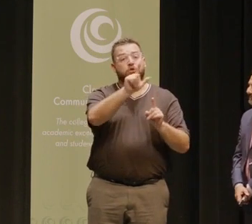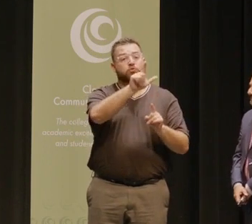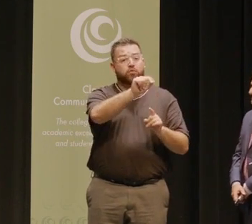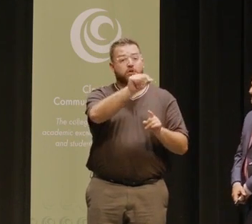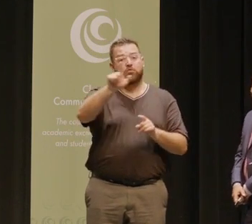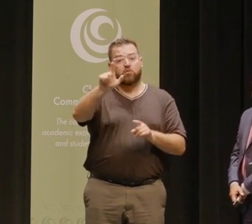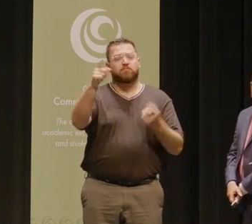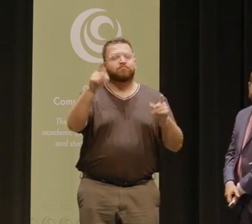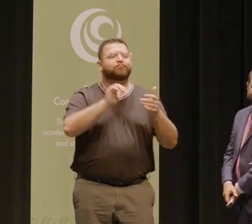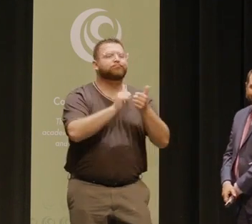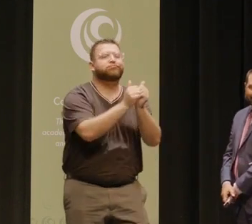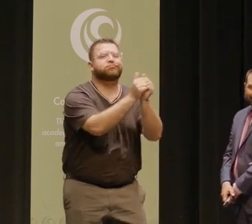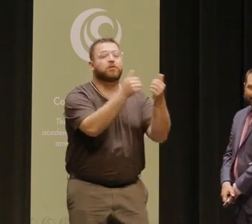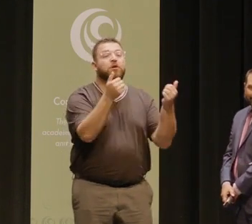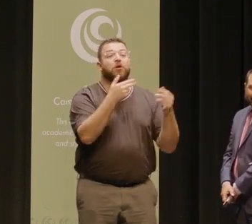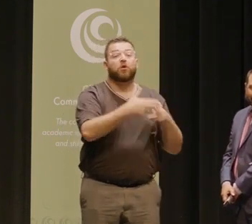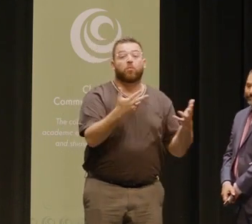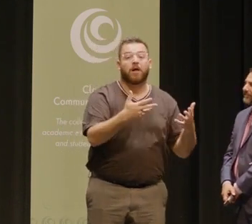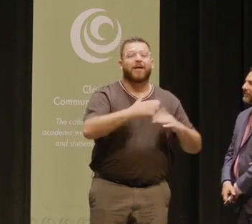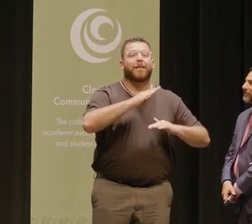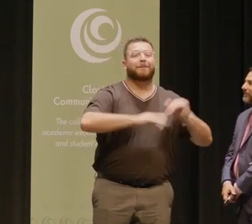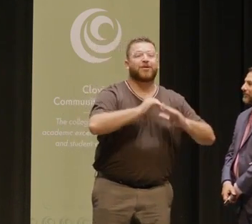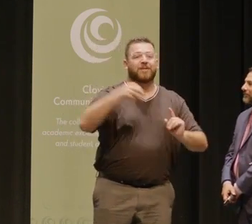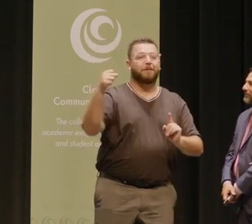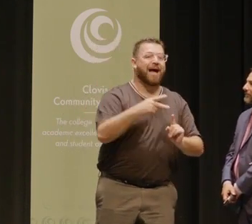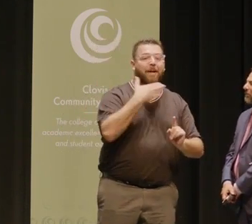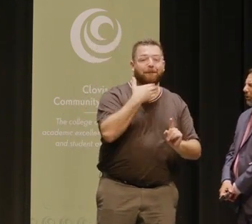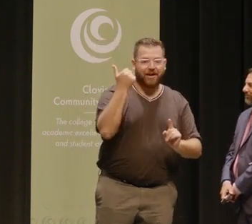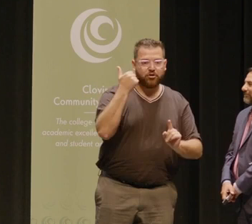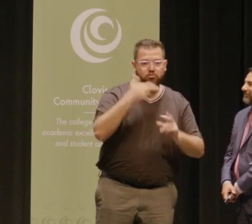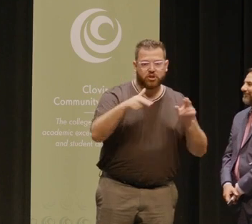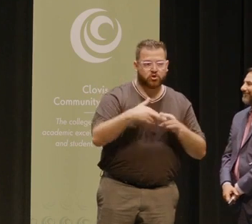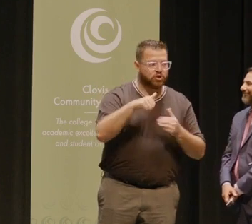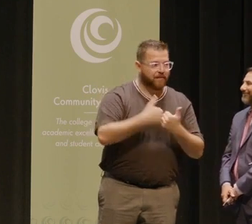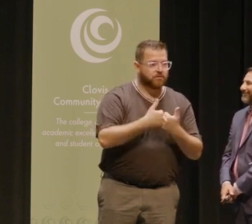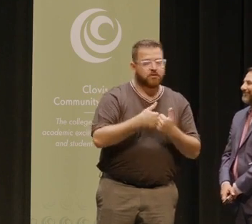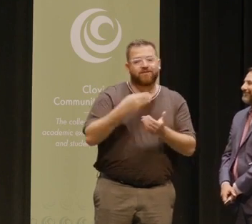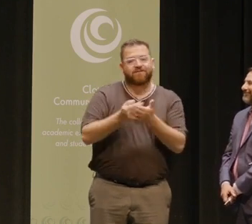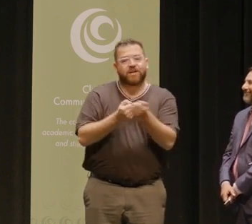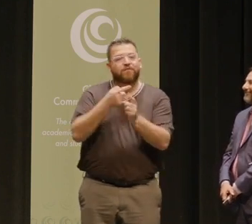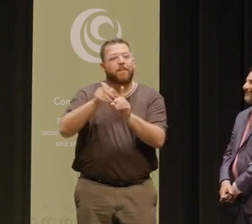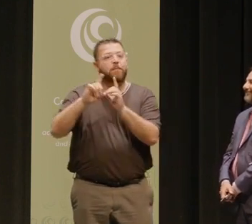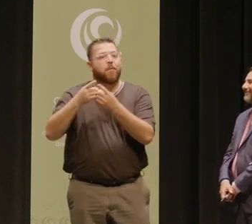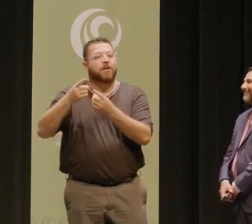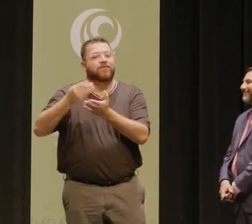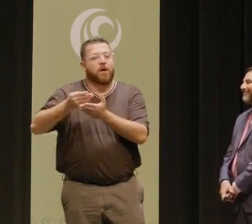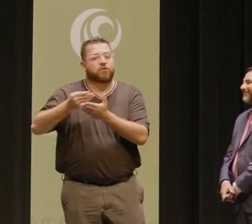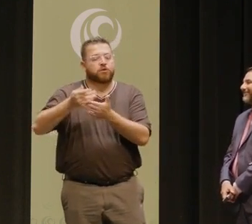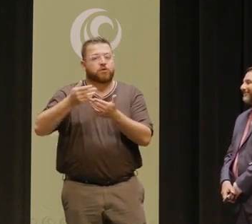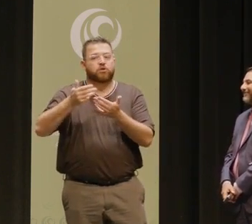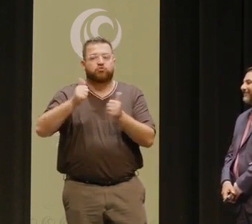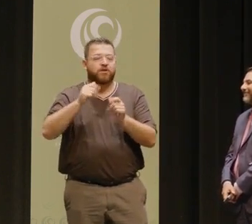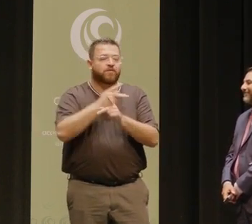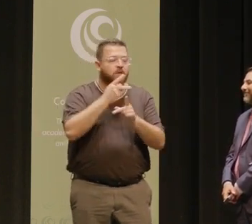was a competition called the Build Back Better Regional Challenge Initiative. It was funded by the Department of Commerce to find 20